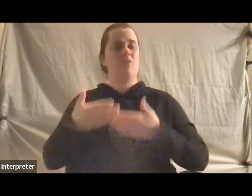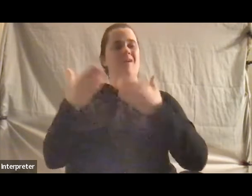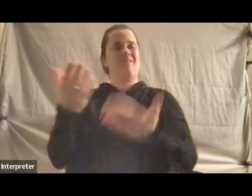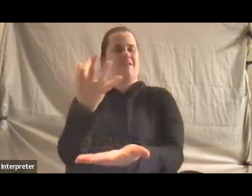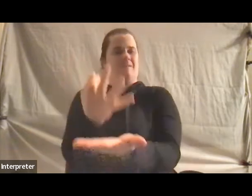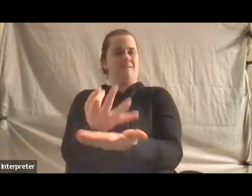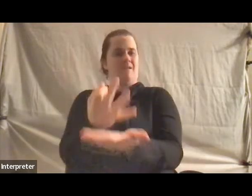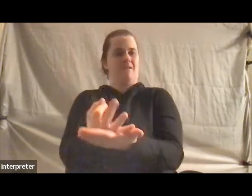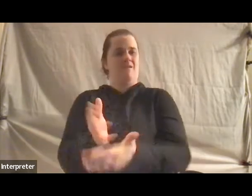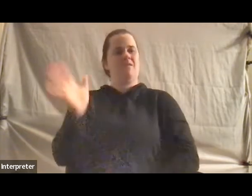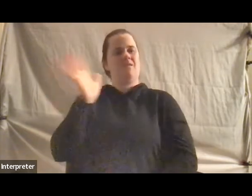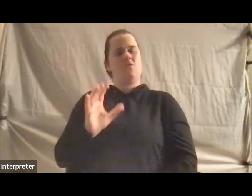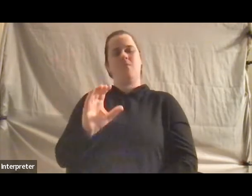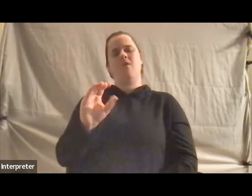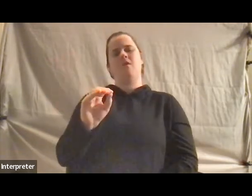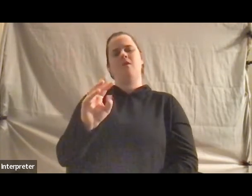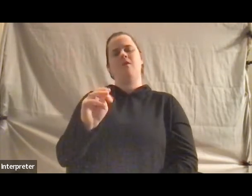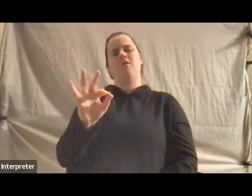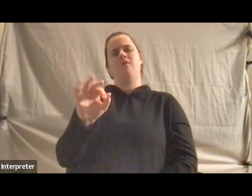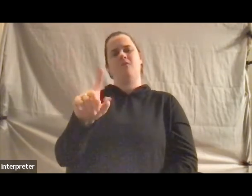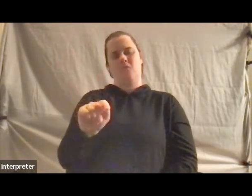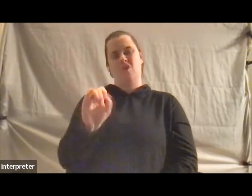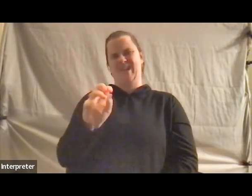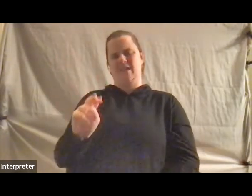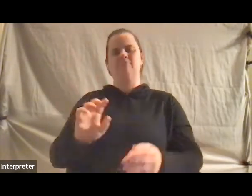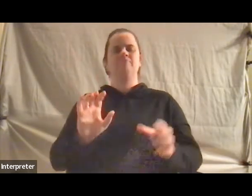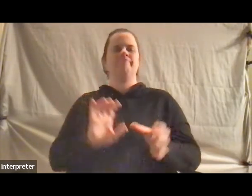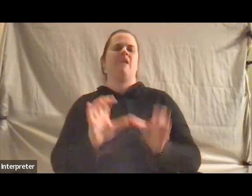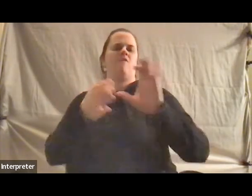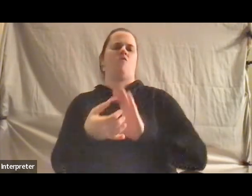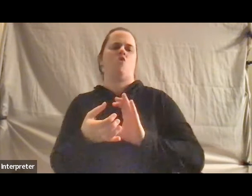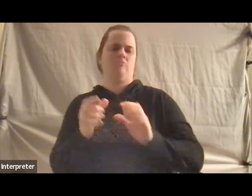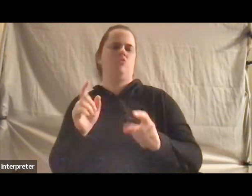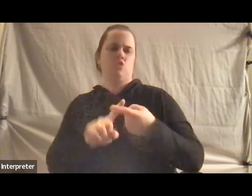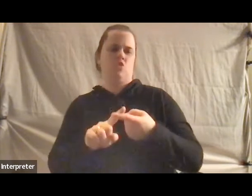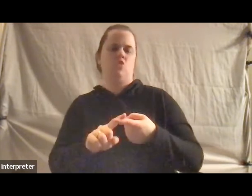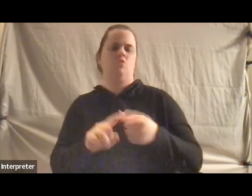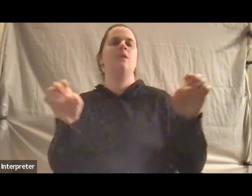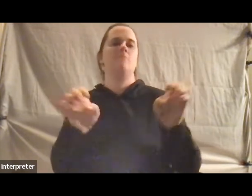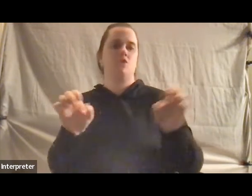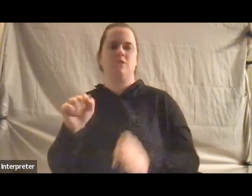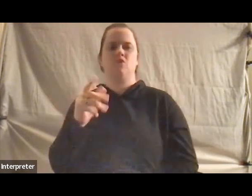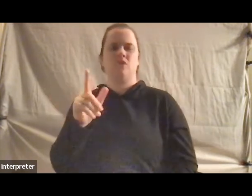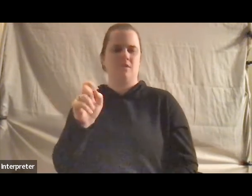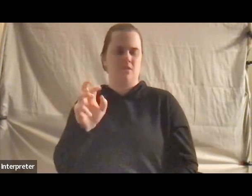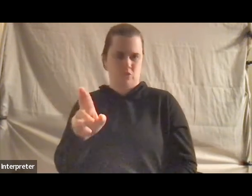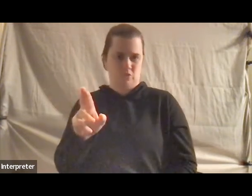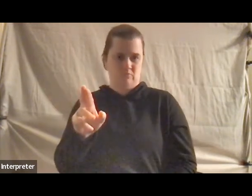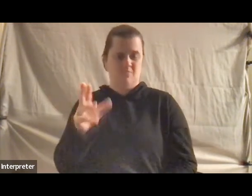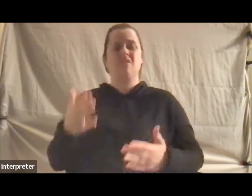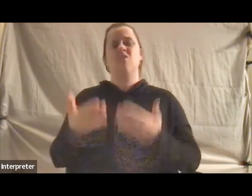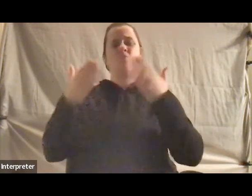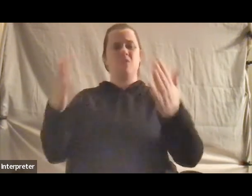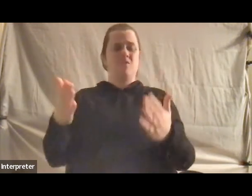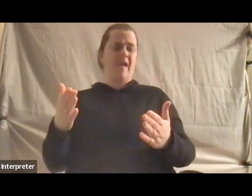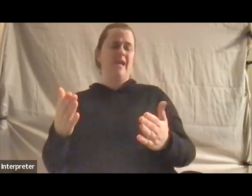of the former Comfort Inn and convert it to emergency shelter. Aspen Court is providing essential emergency